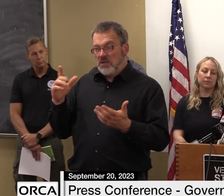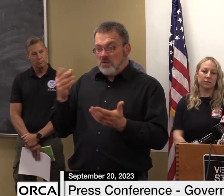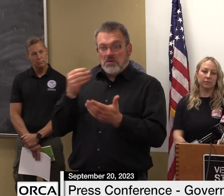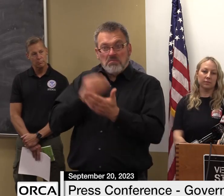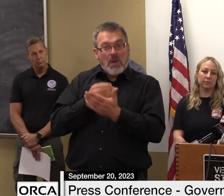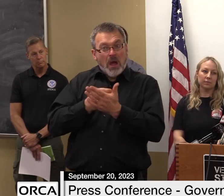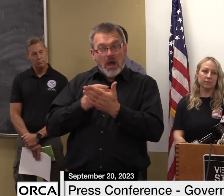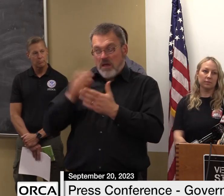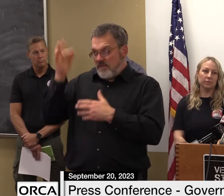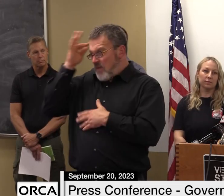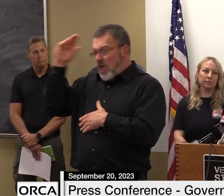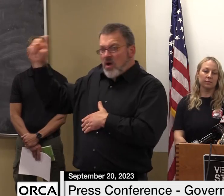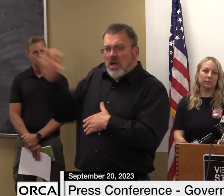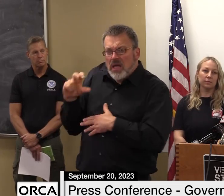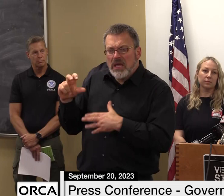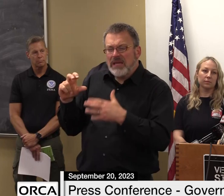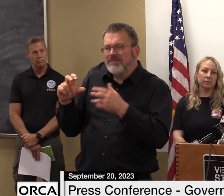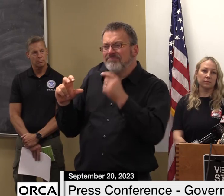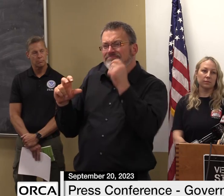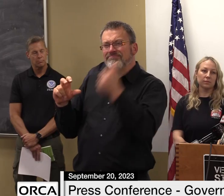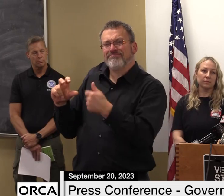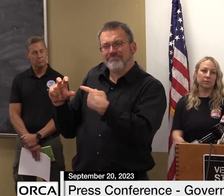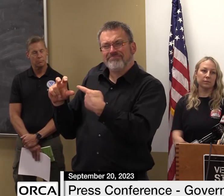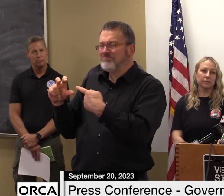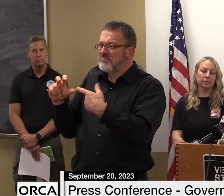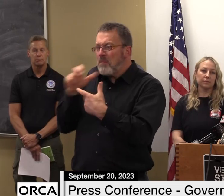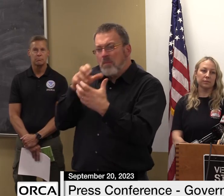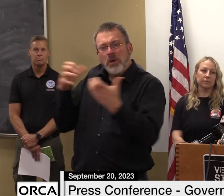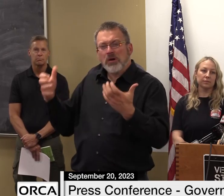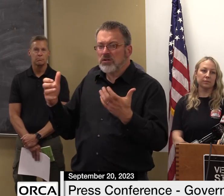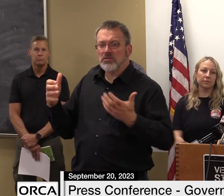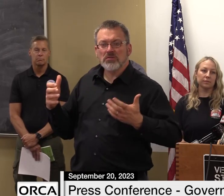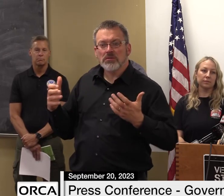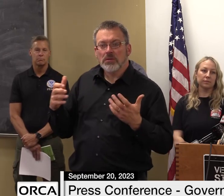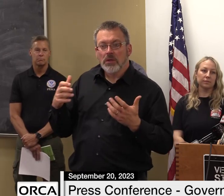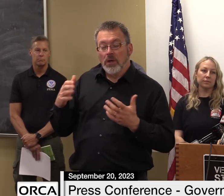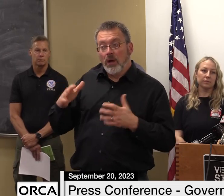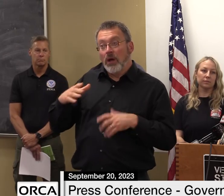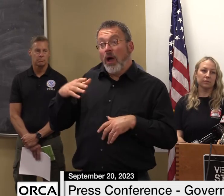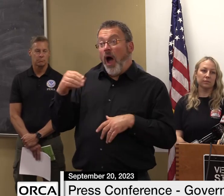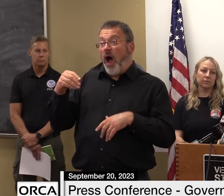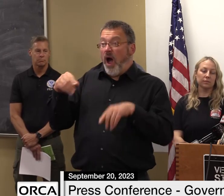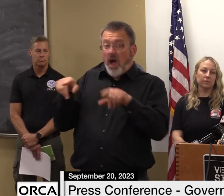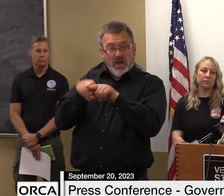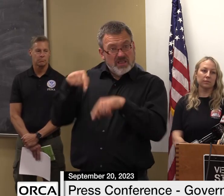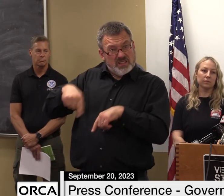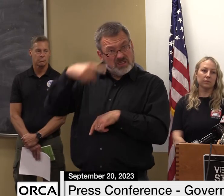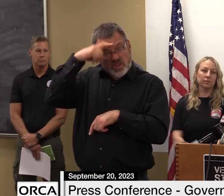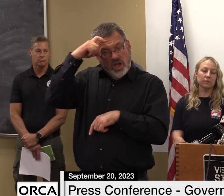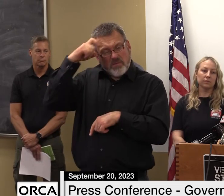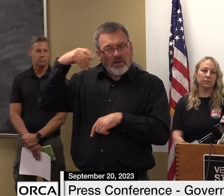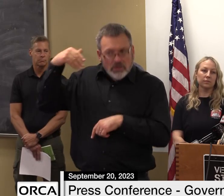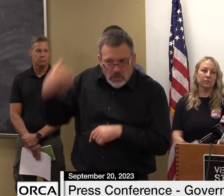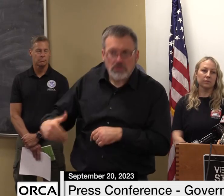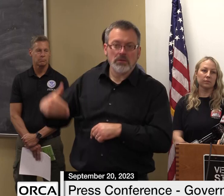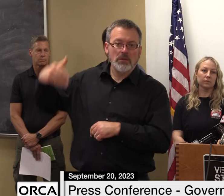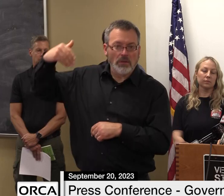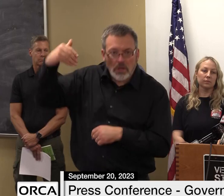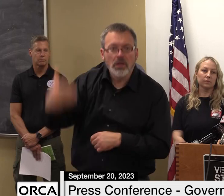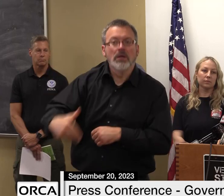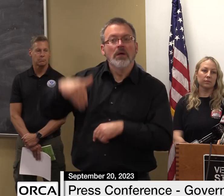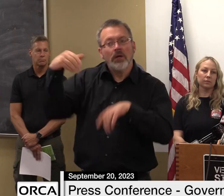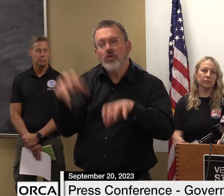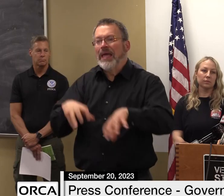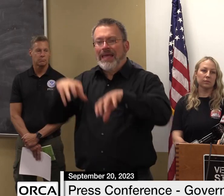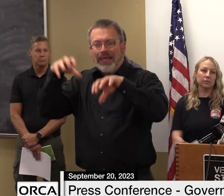businesses, and a summer when the rain never seemed to stop. The BGAP funds that our state government provided were, for some